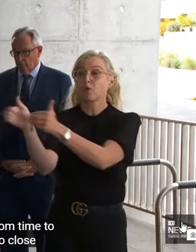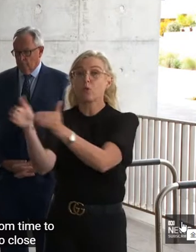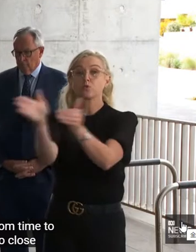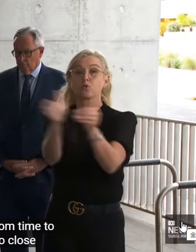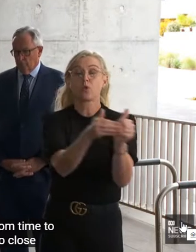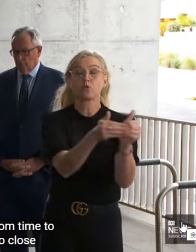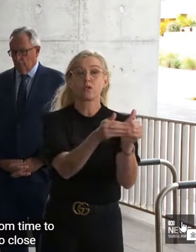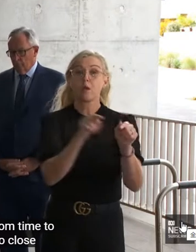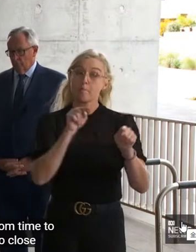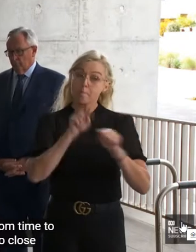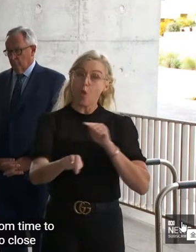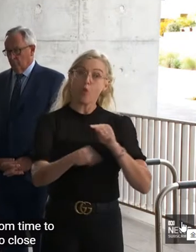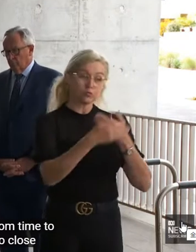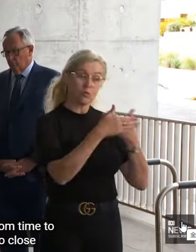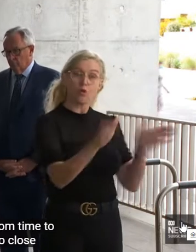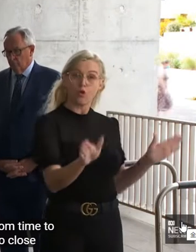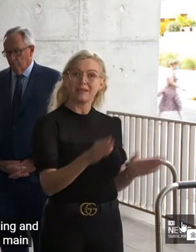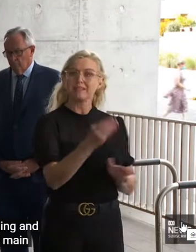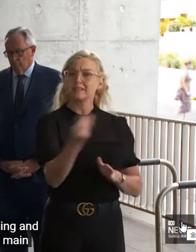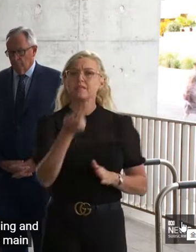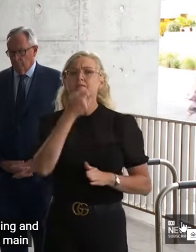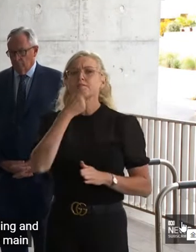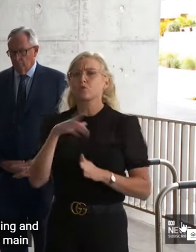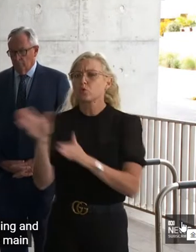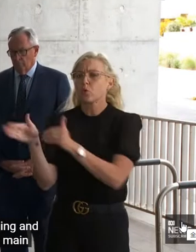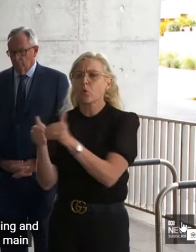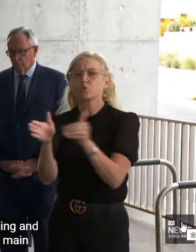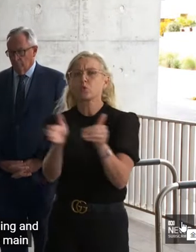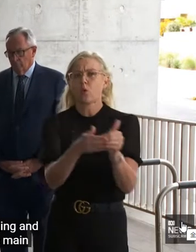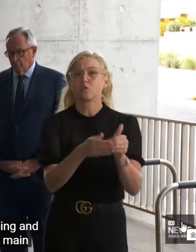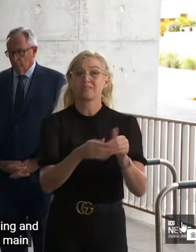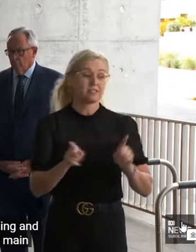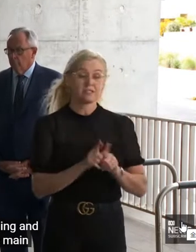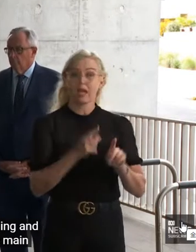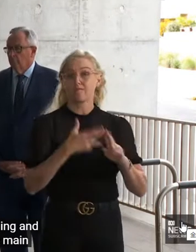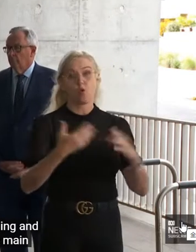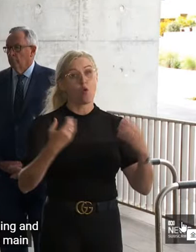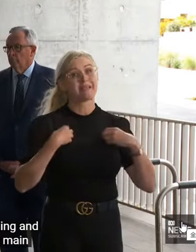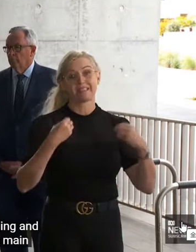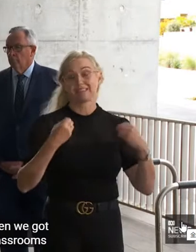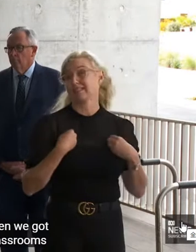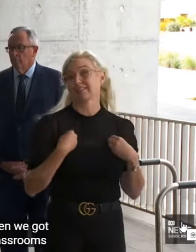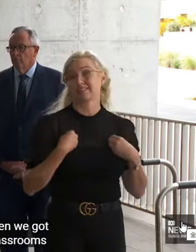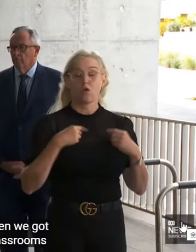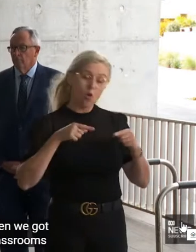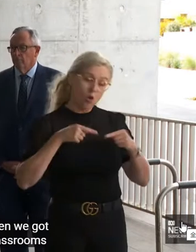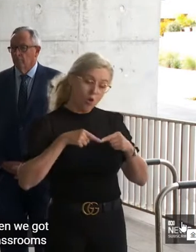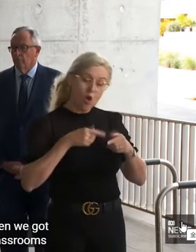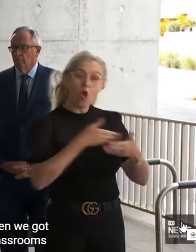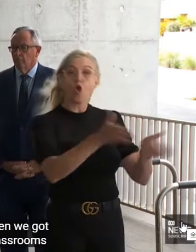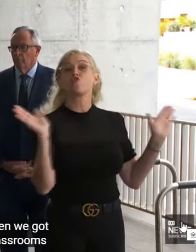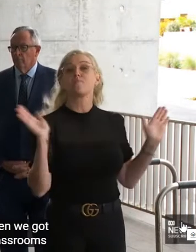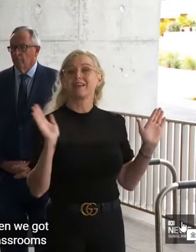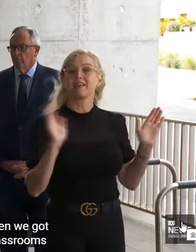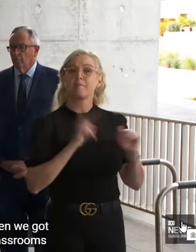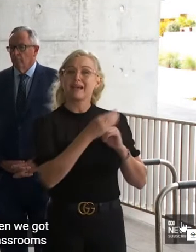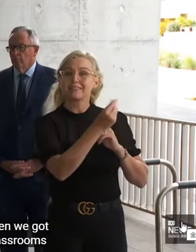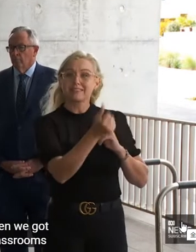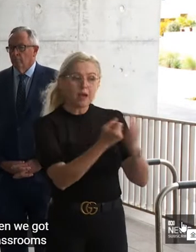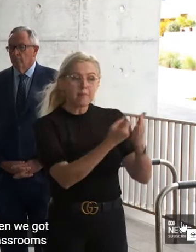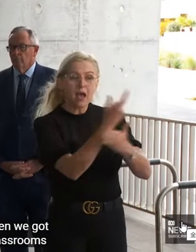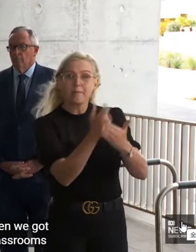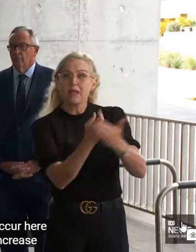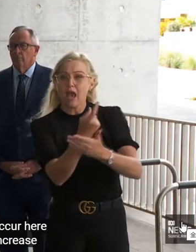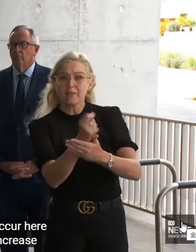in the main, schools remained open. We got kids back into the classrooms. The same thing will occur here as case numbers